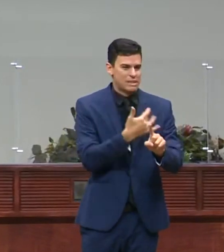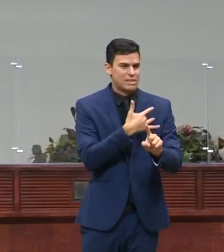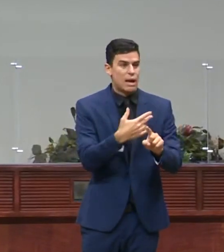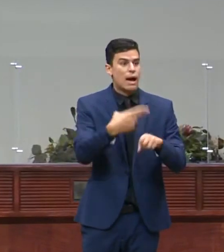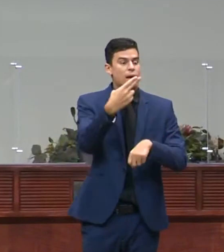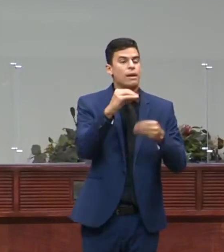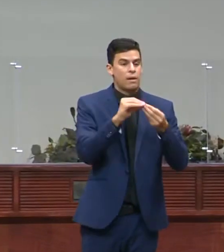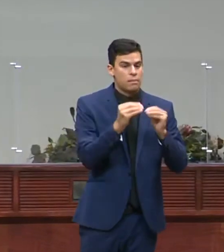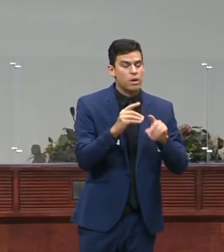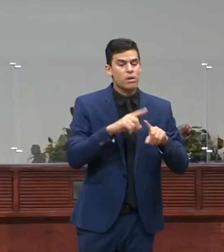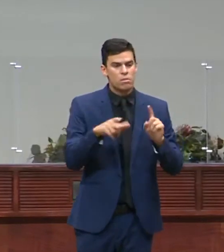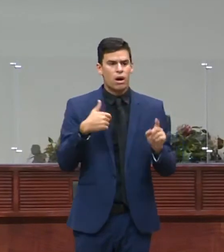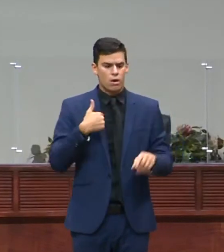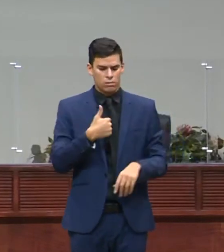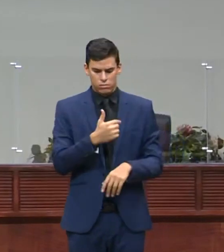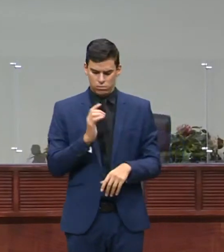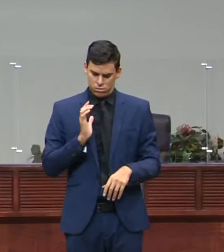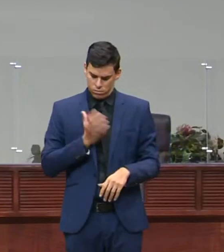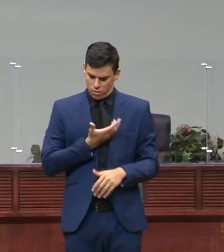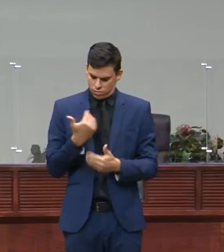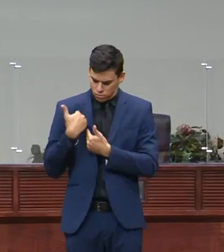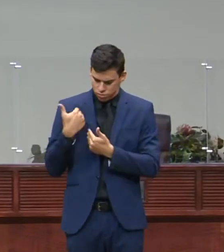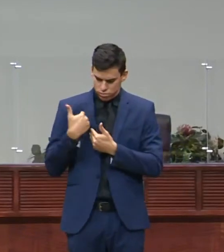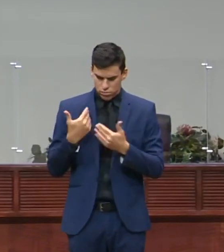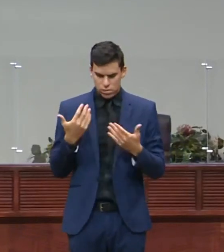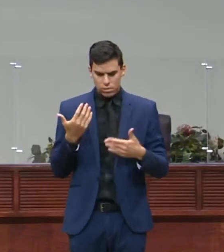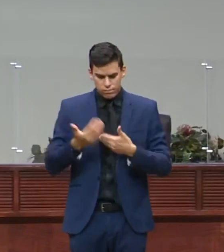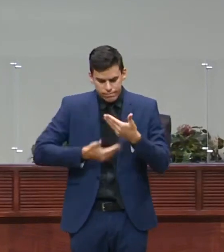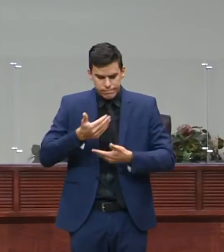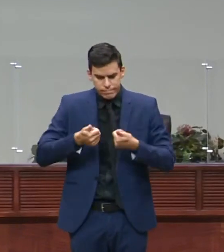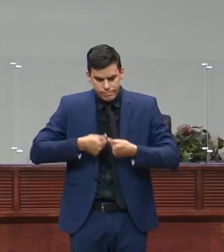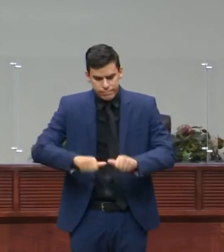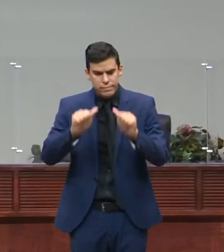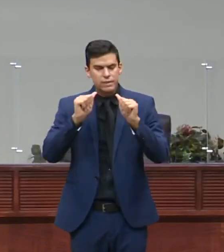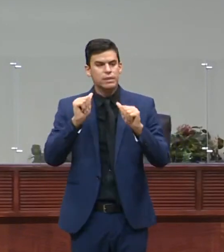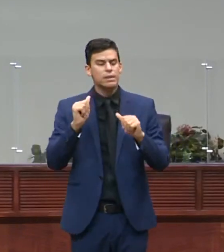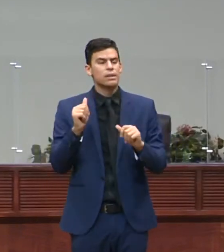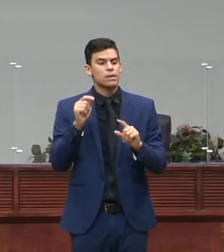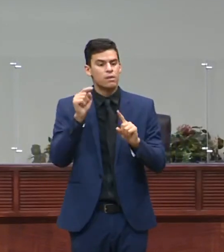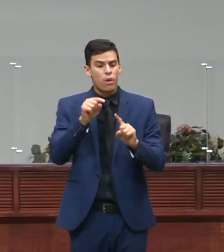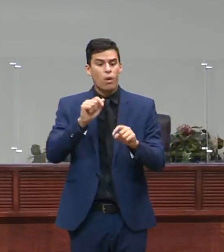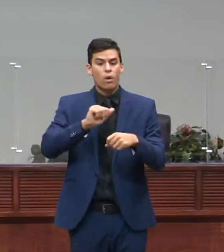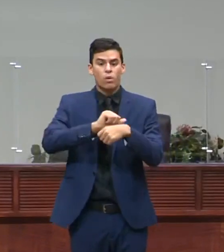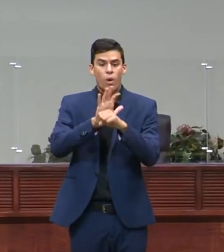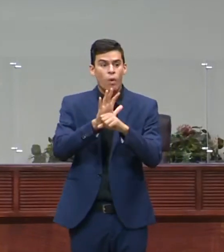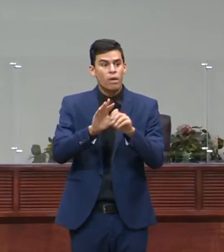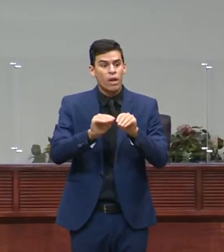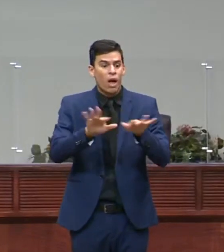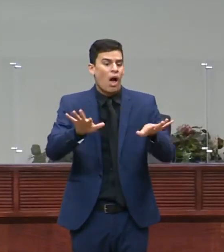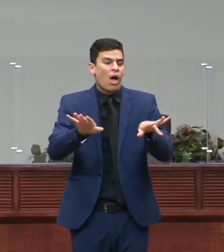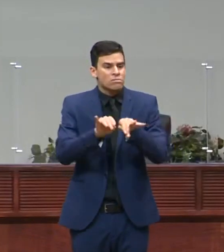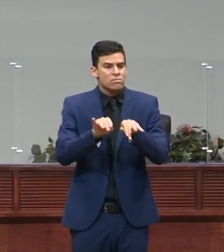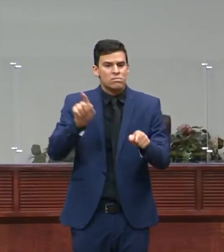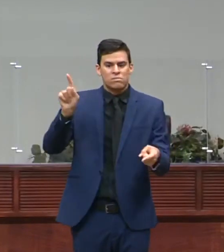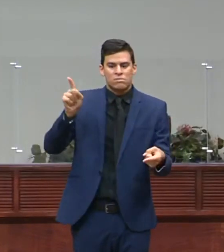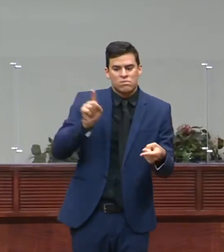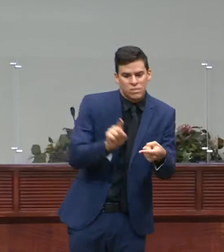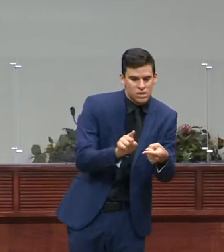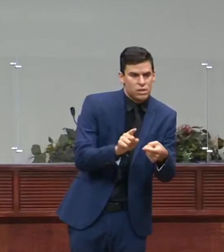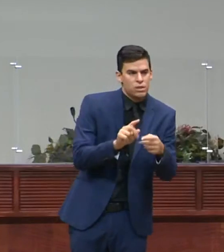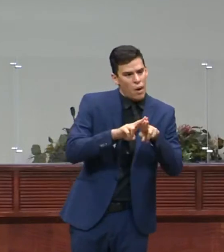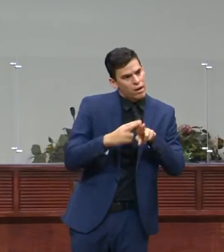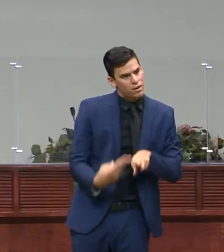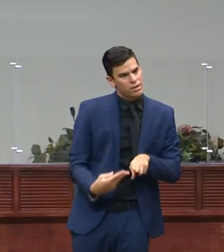do our part and make every effort to bring those cases down. And as Dr. Pino said, it's really a community